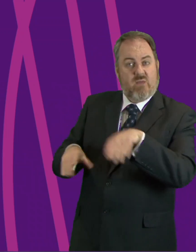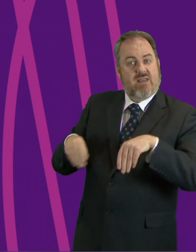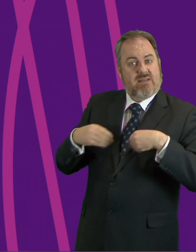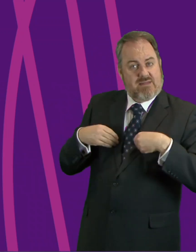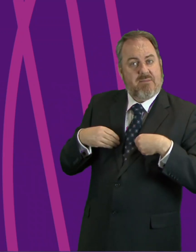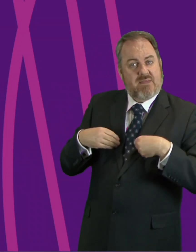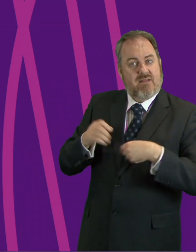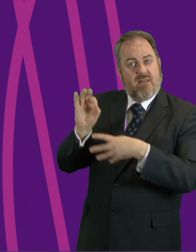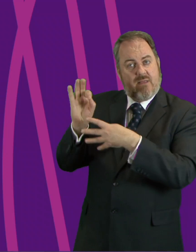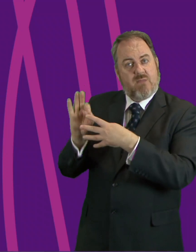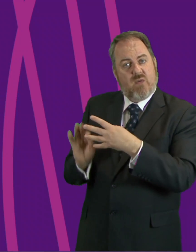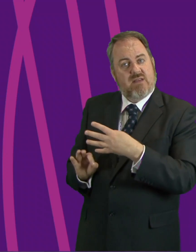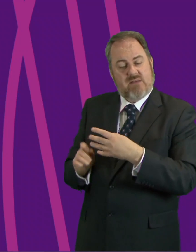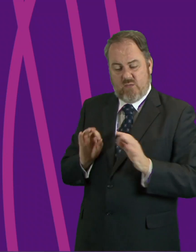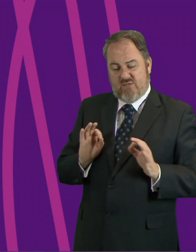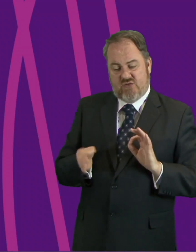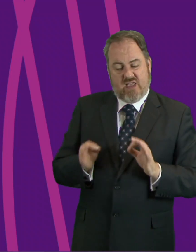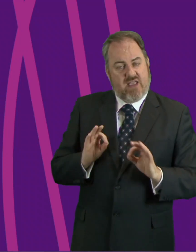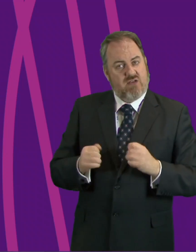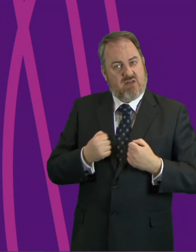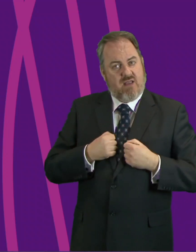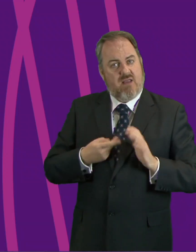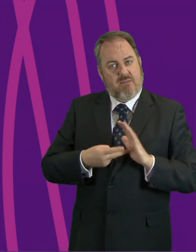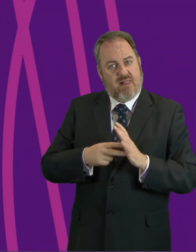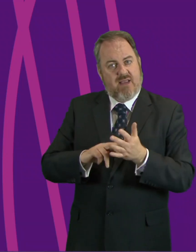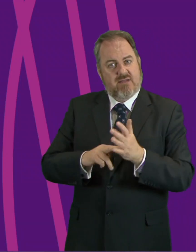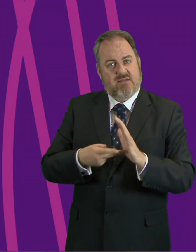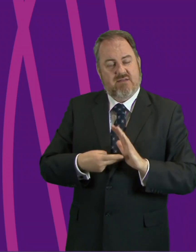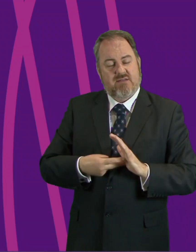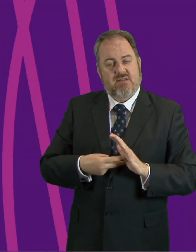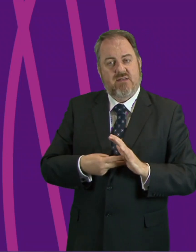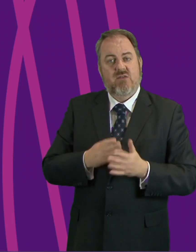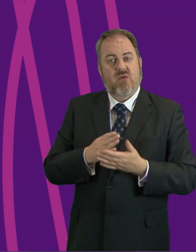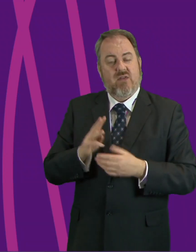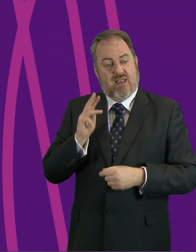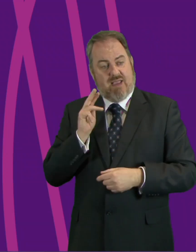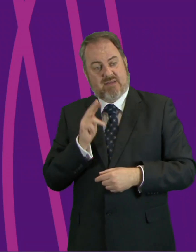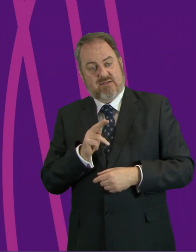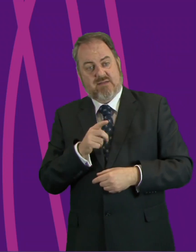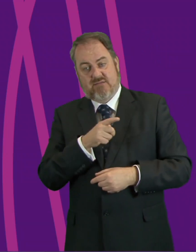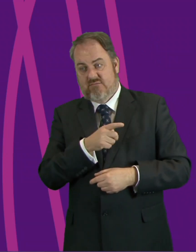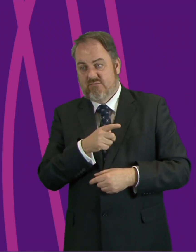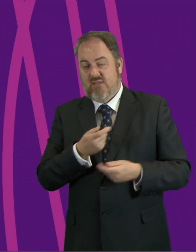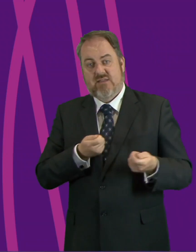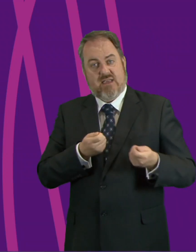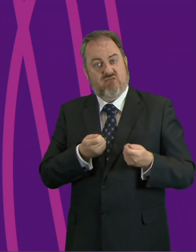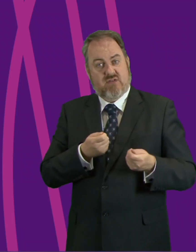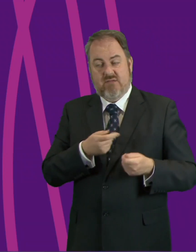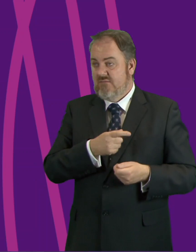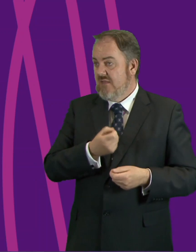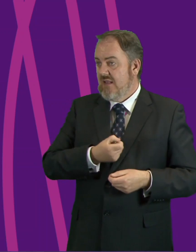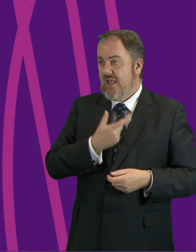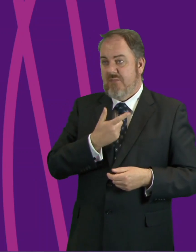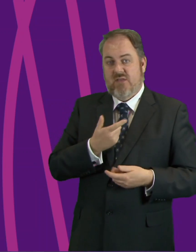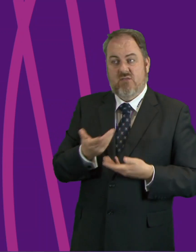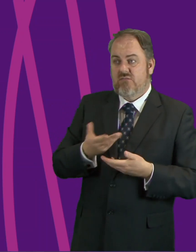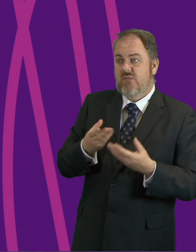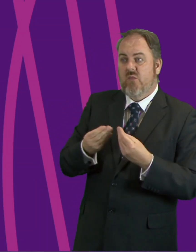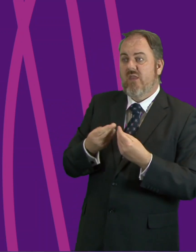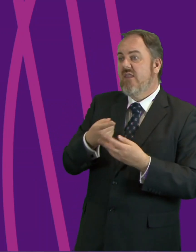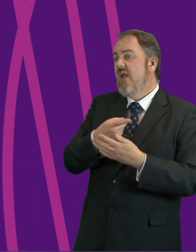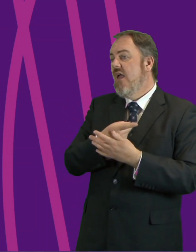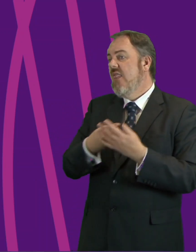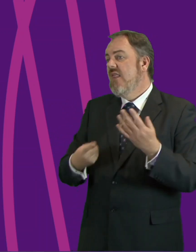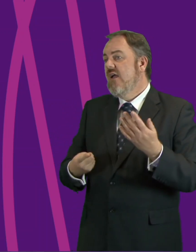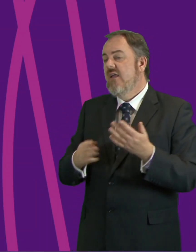in that way. And of course the Finance Secretary remains willing, she's nodding, to speak with any member about particular issues that are being raised with them